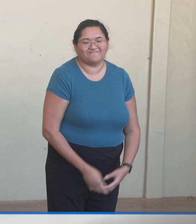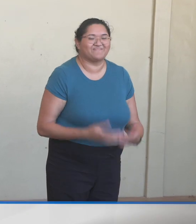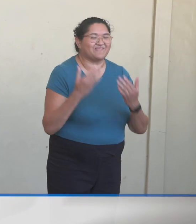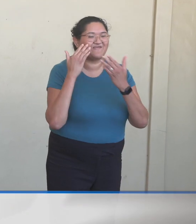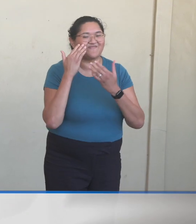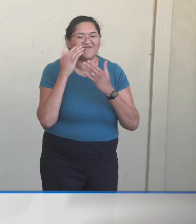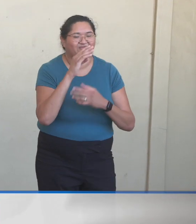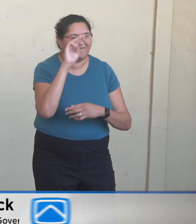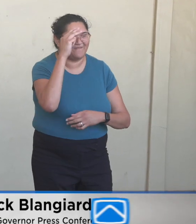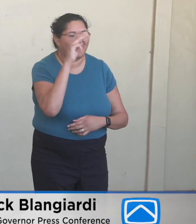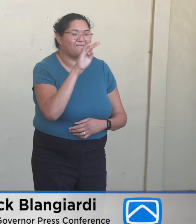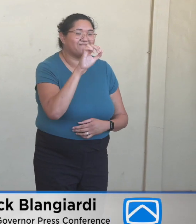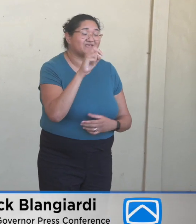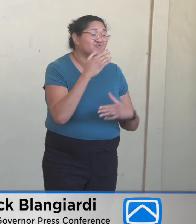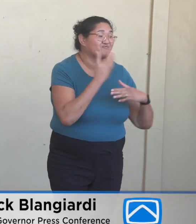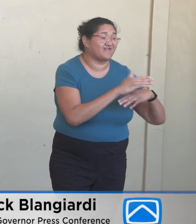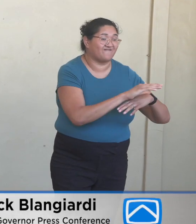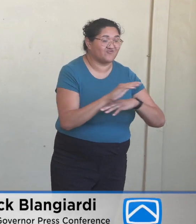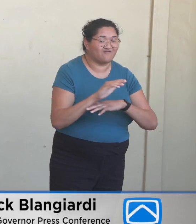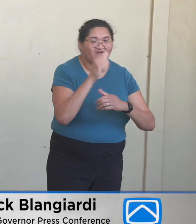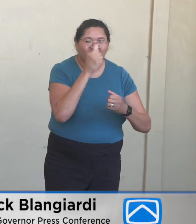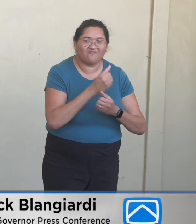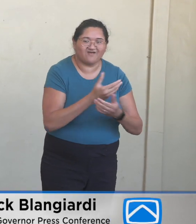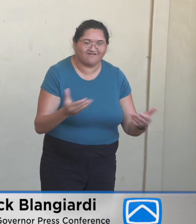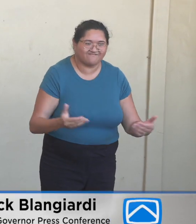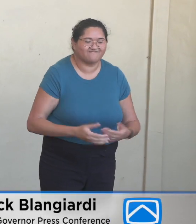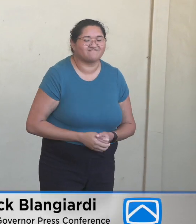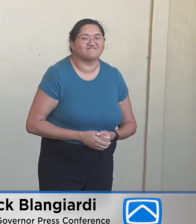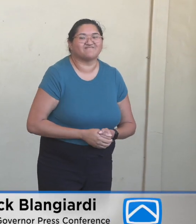Thank you, Mayor Bissen. Good afternoon, everybody, and aloha.